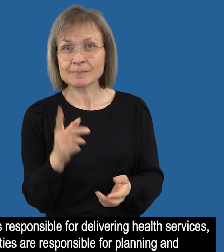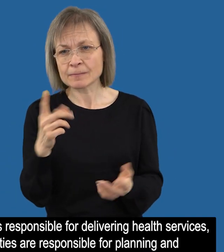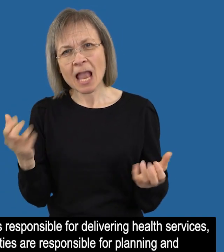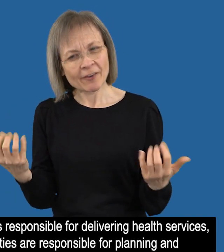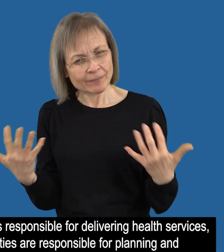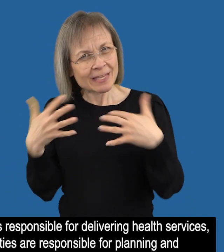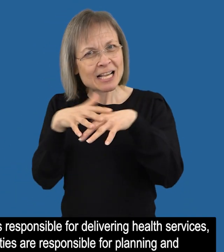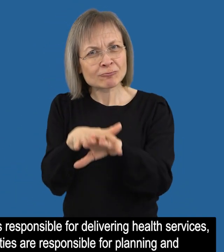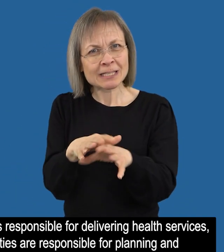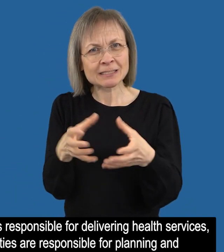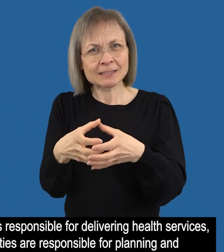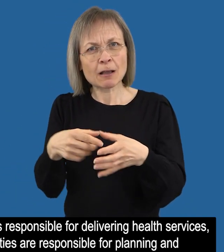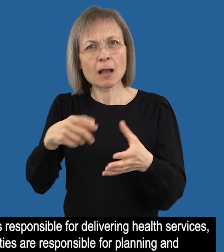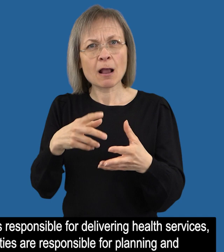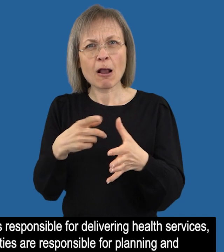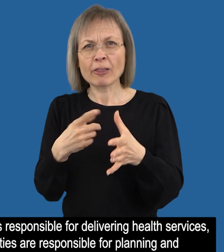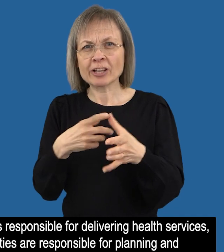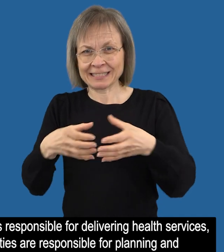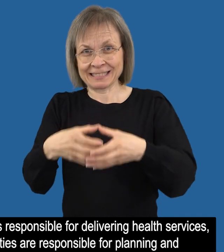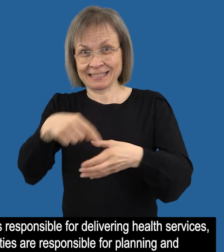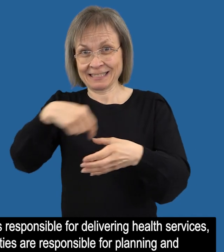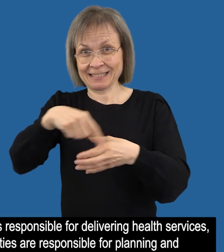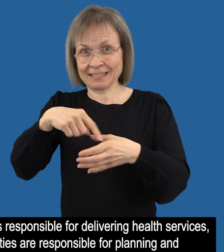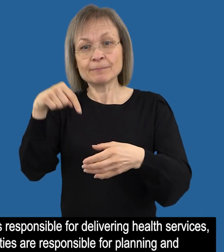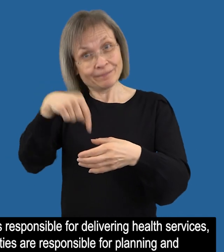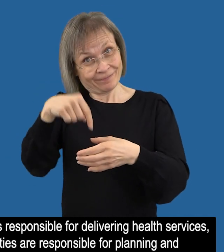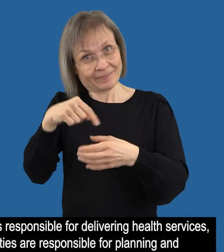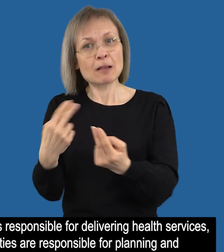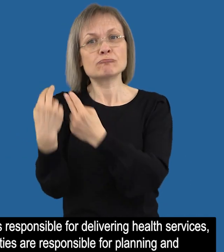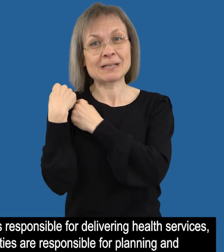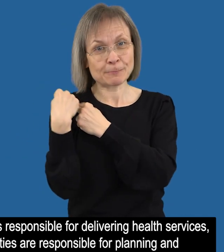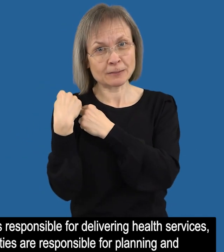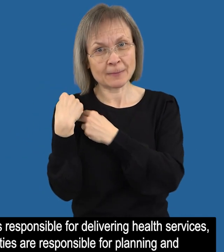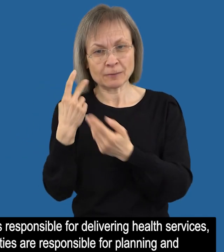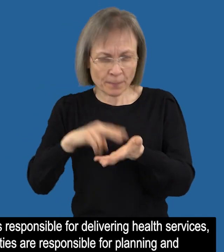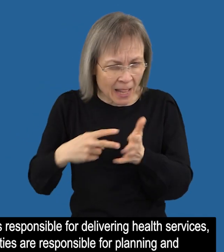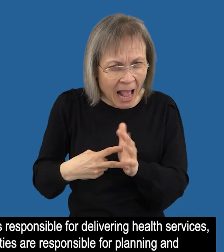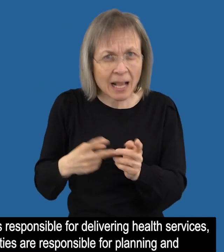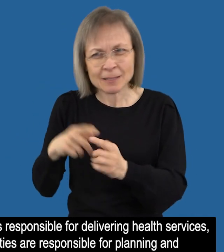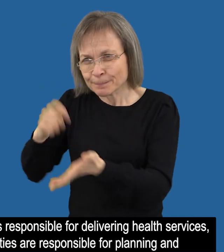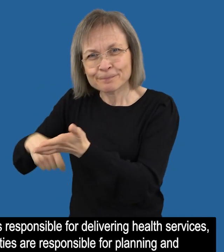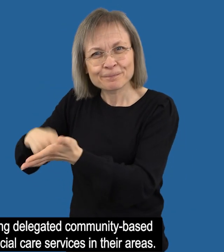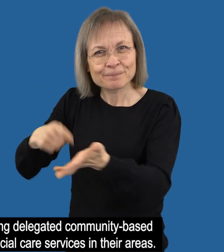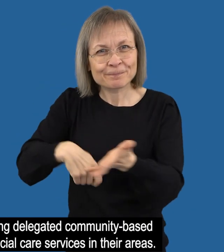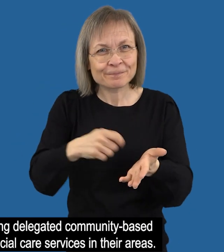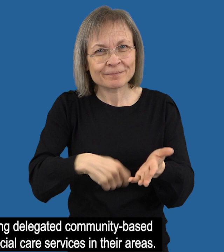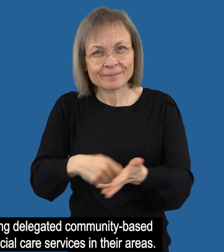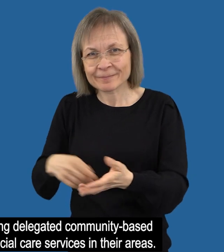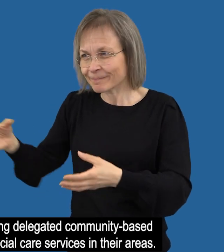While the health board is responsible for delivering health services, integration authorities are responsible for planning and